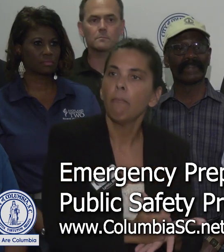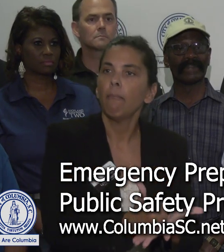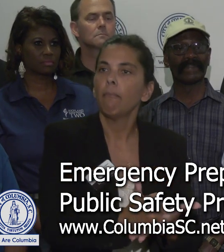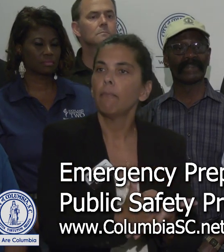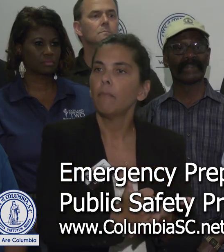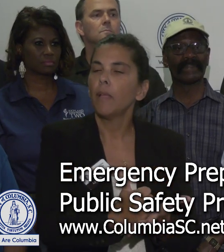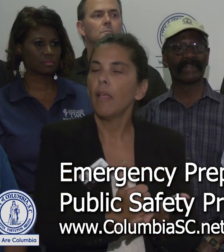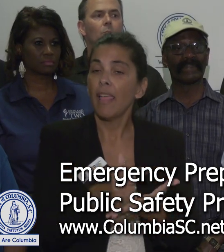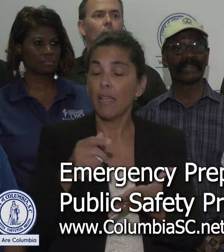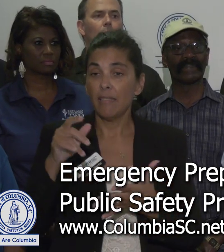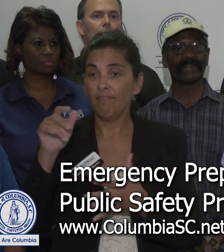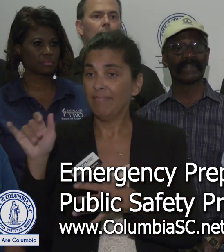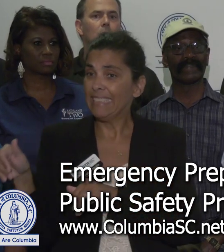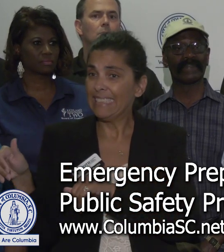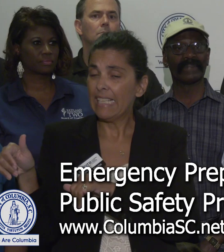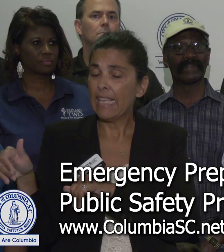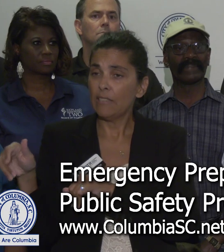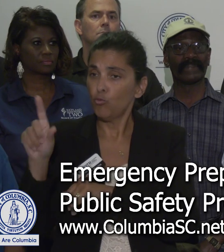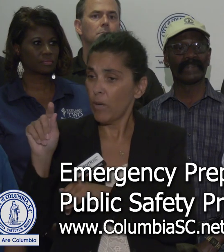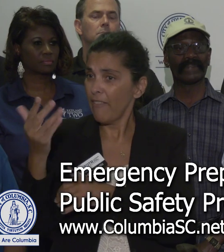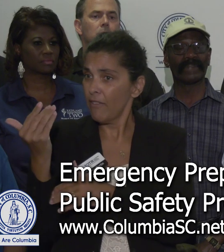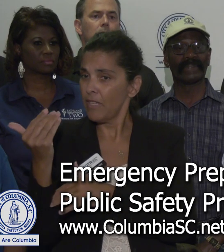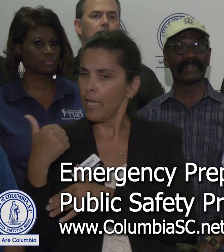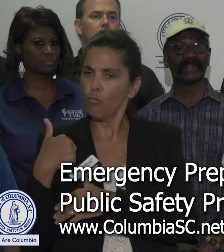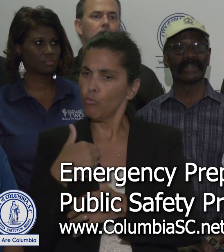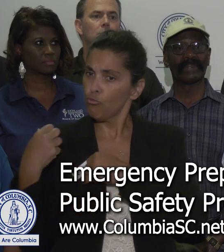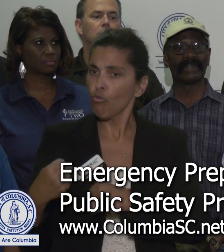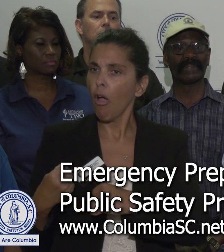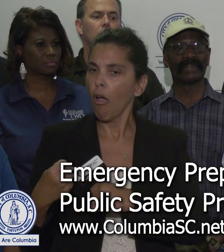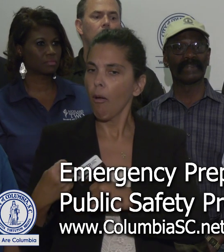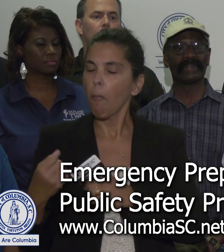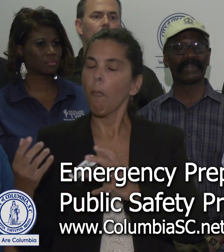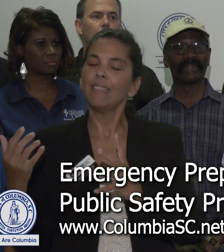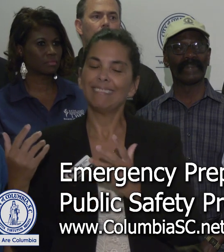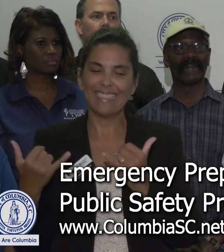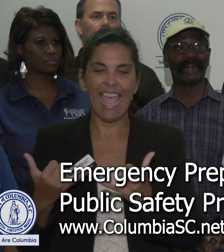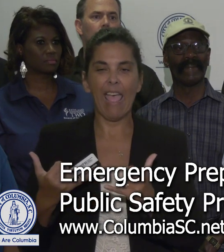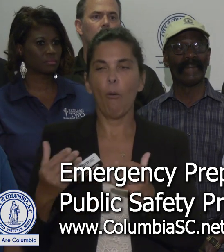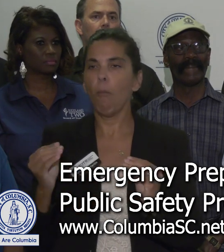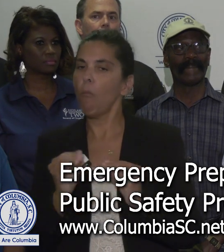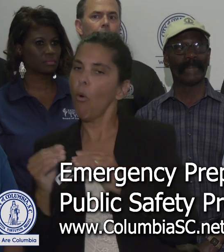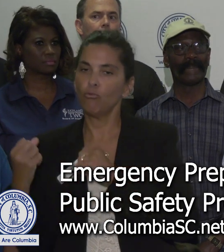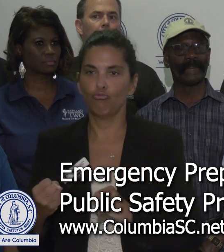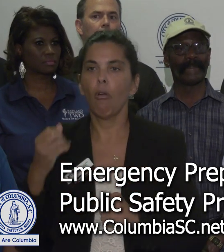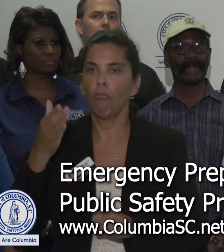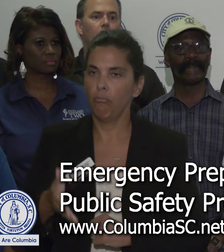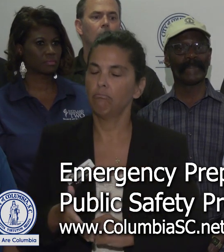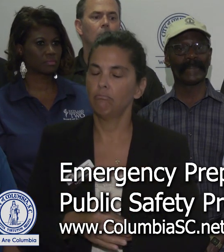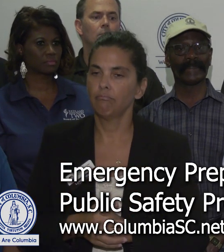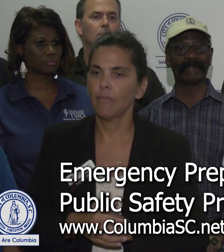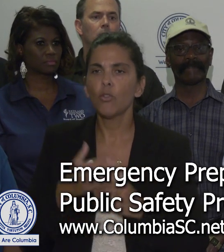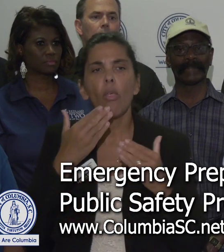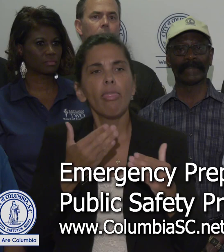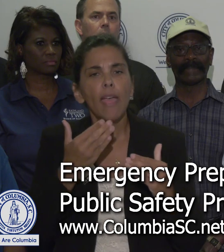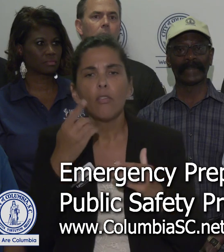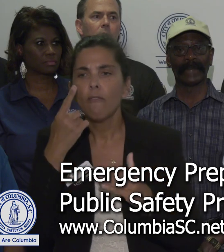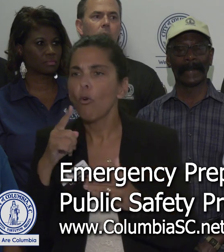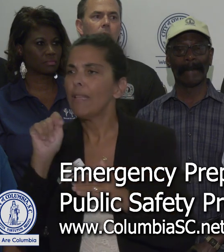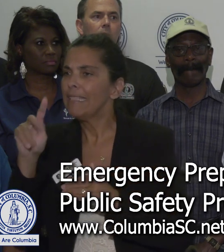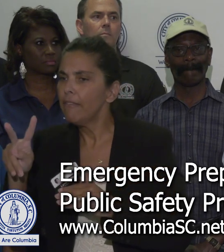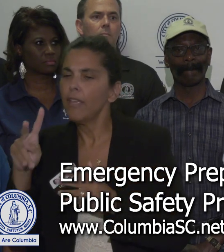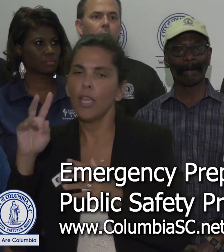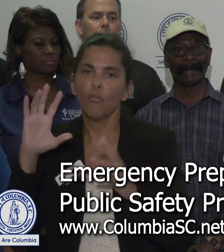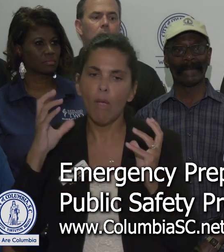in 2015, and we'll come out even stronger than we were going in. So I want to thank our friends in the media for being here. I want to encourage